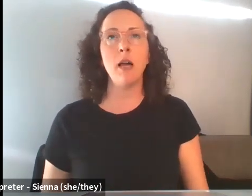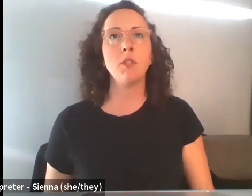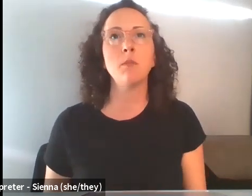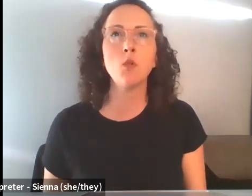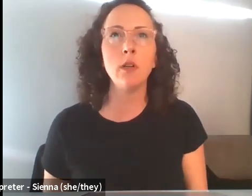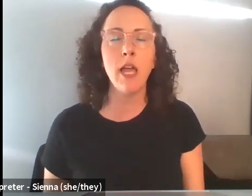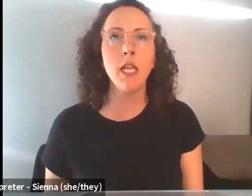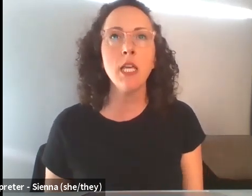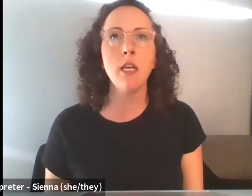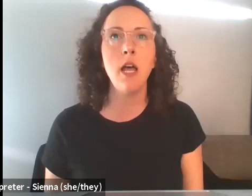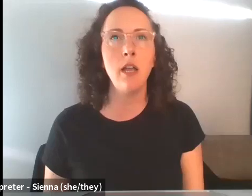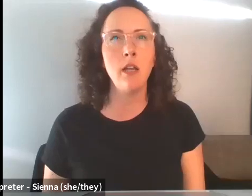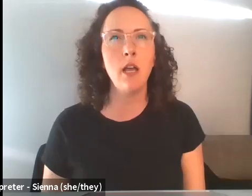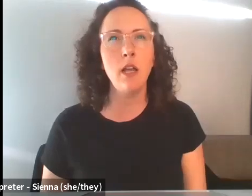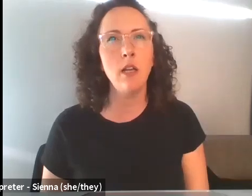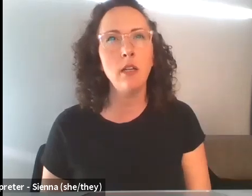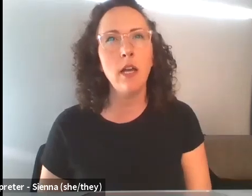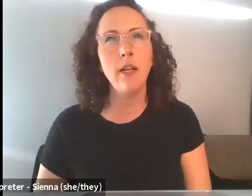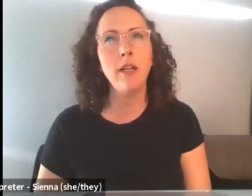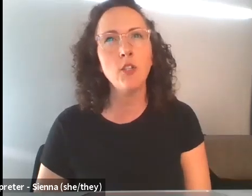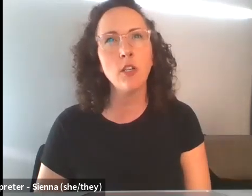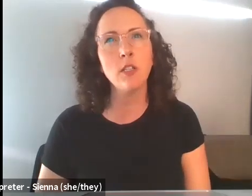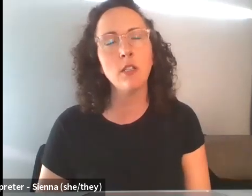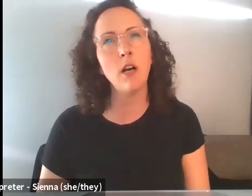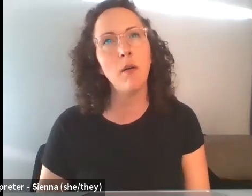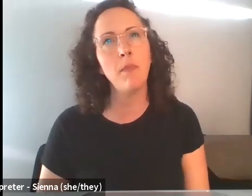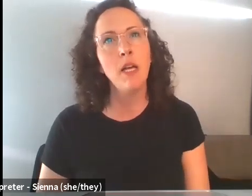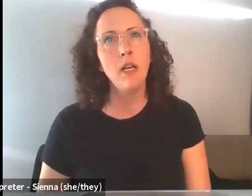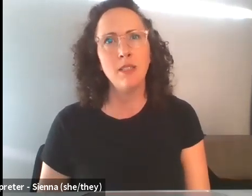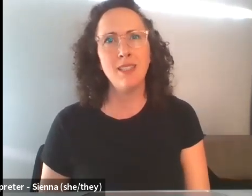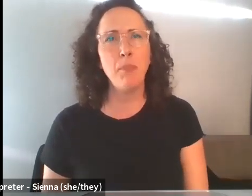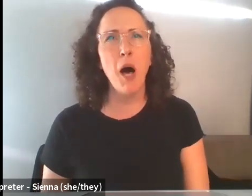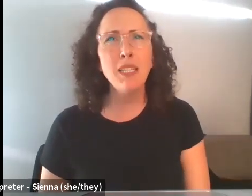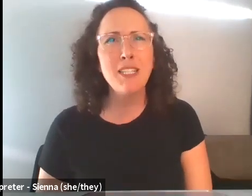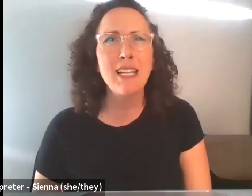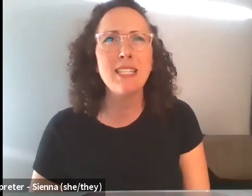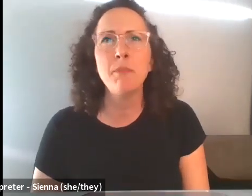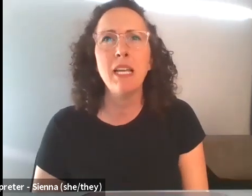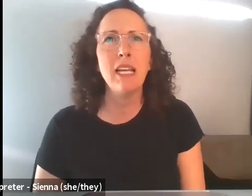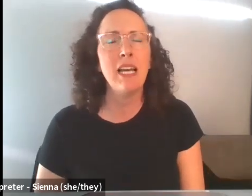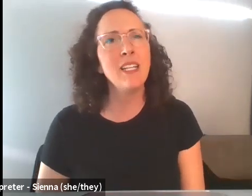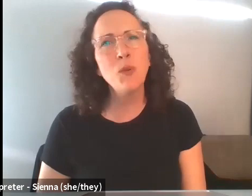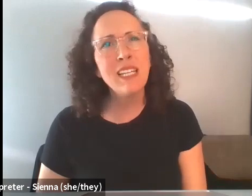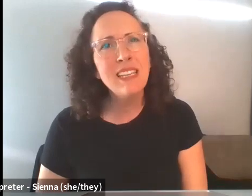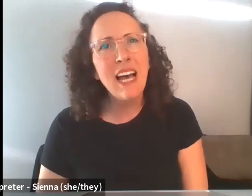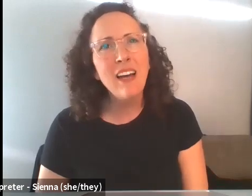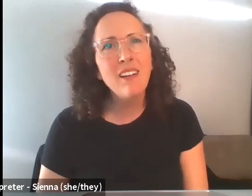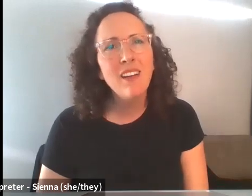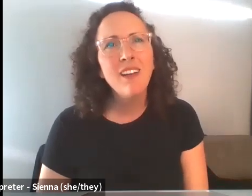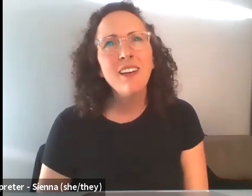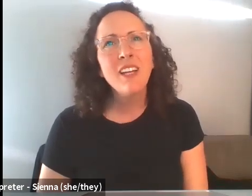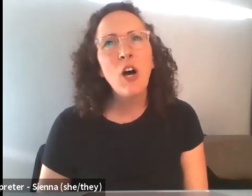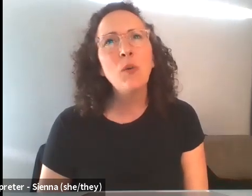me like I'm some sort of alien and start to apologize to me. And I don't get